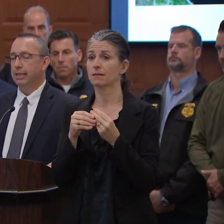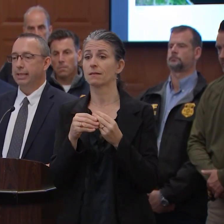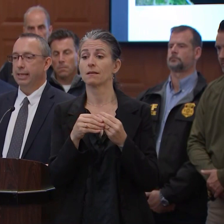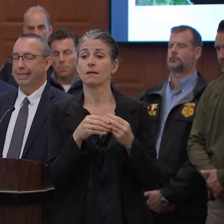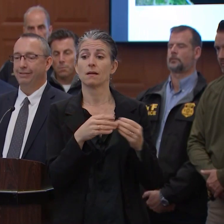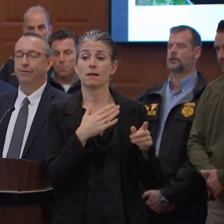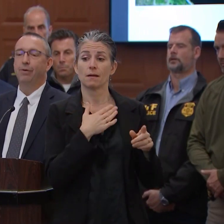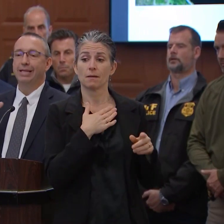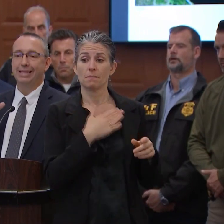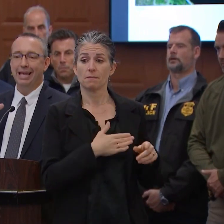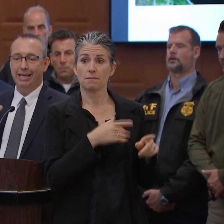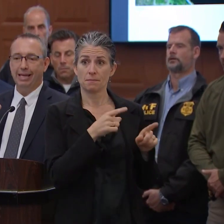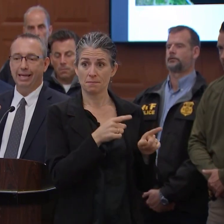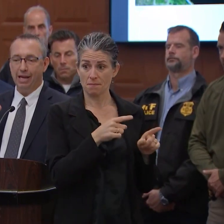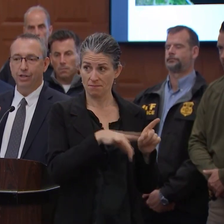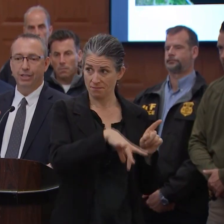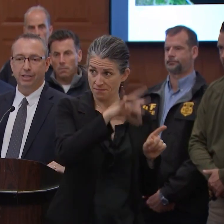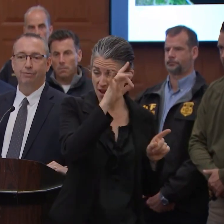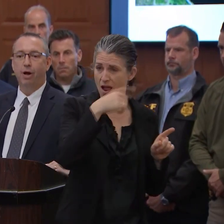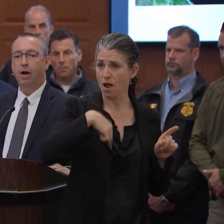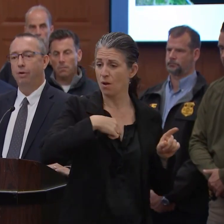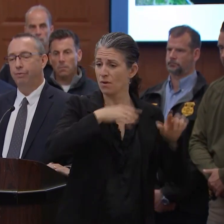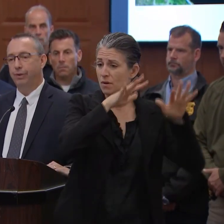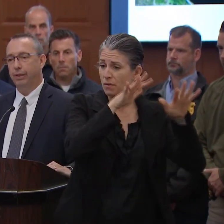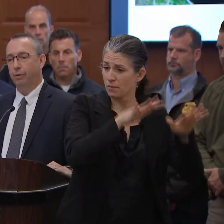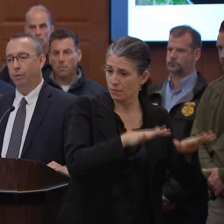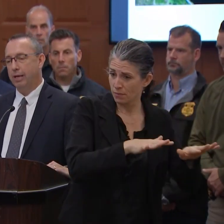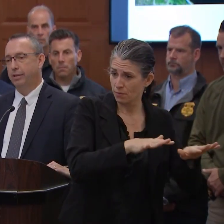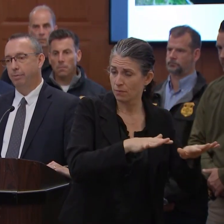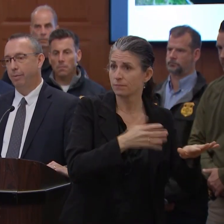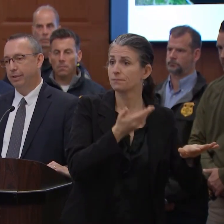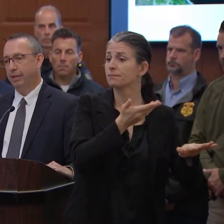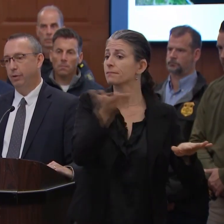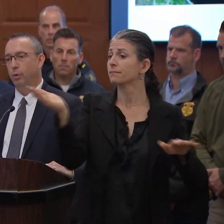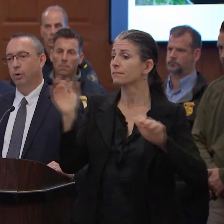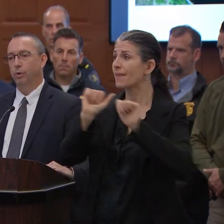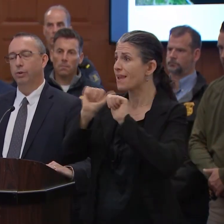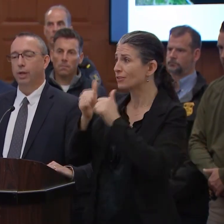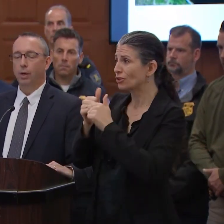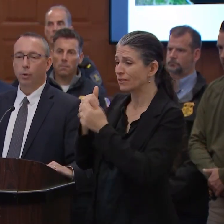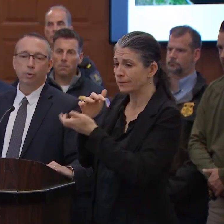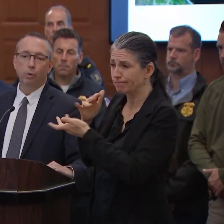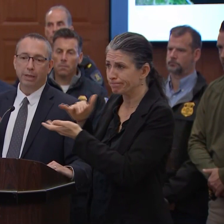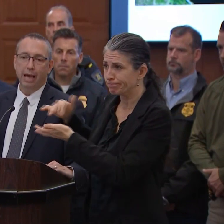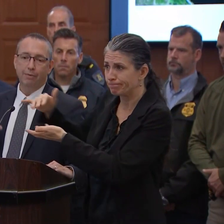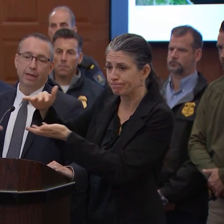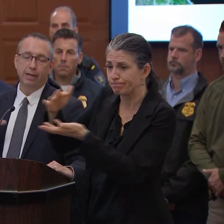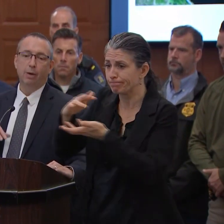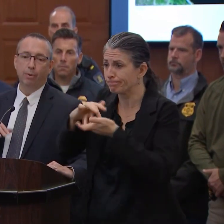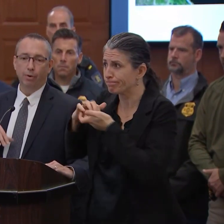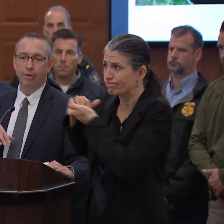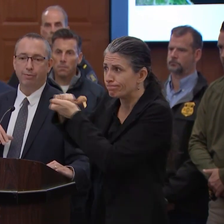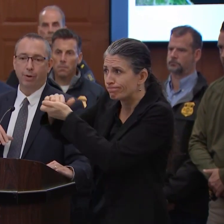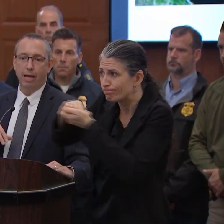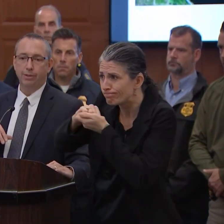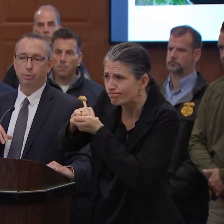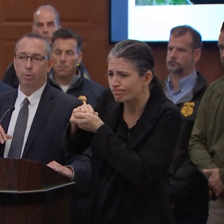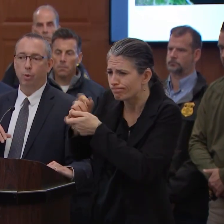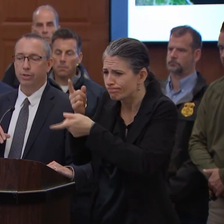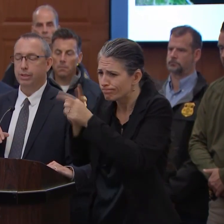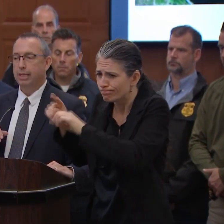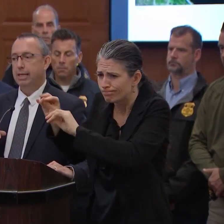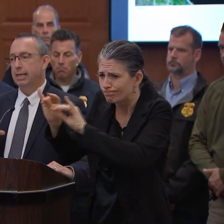officers, the various agencies involved, the rest of the public safety world, we will be having a number of